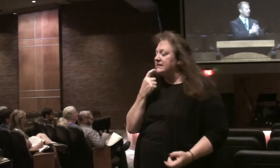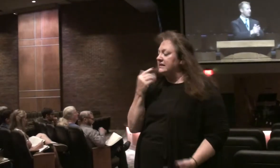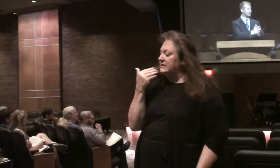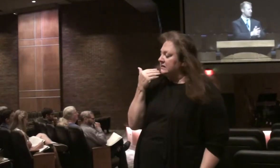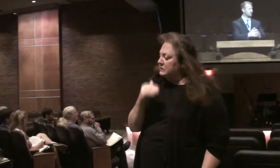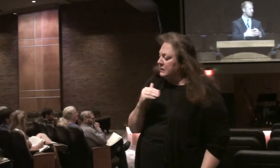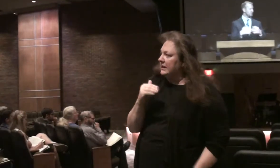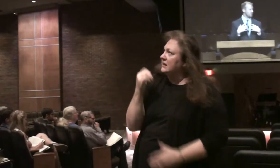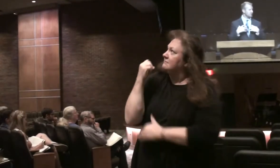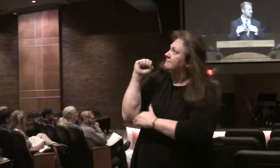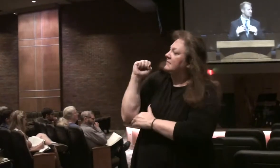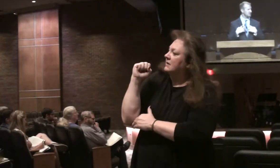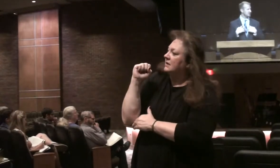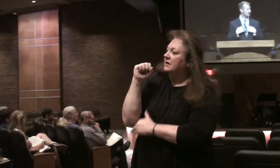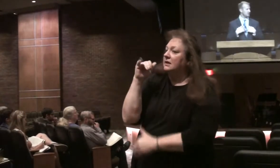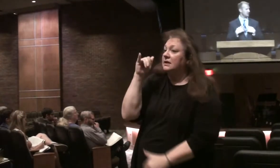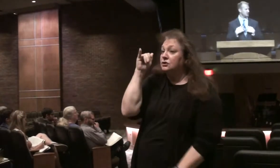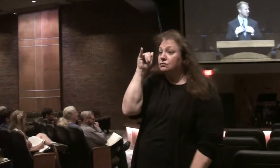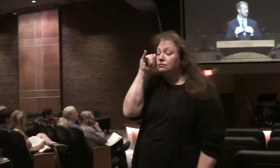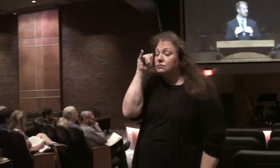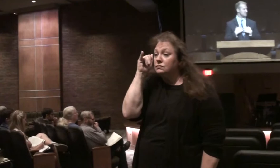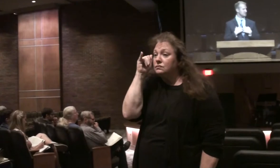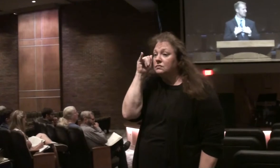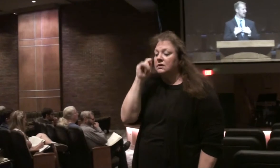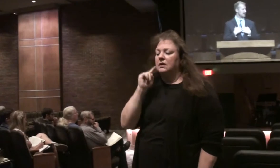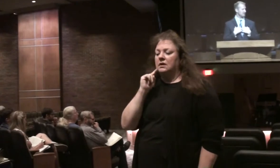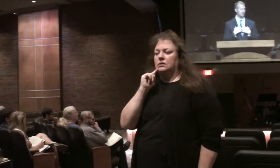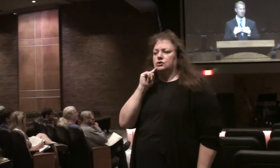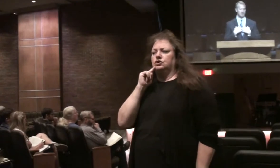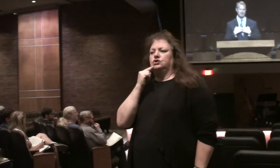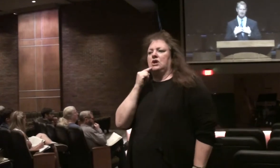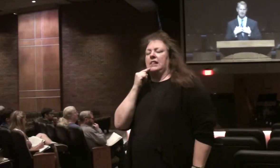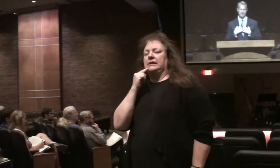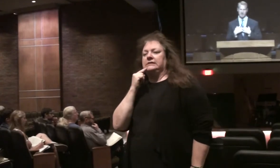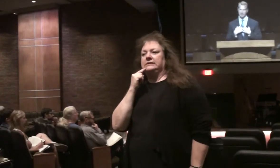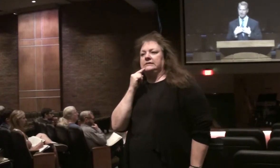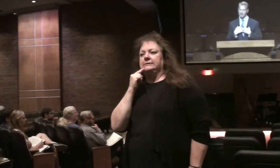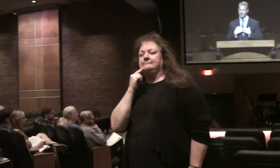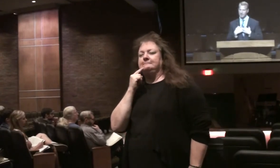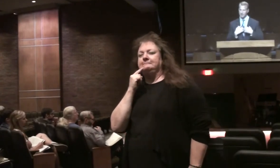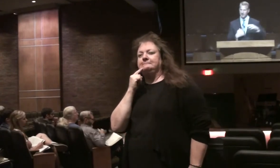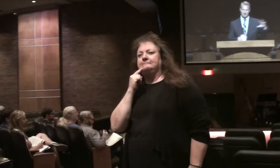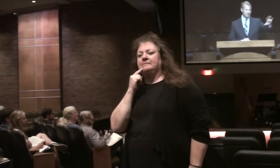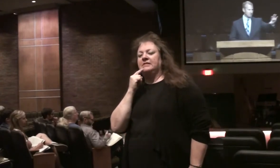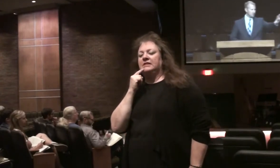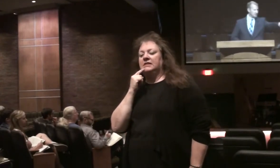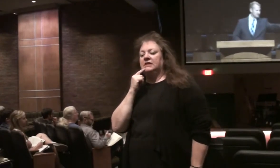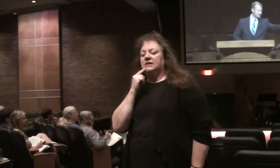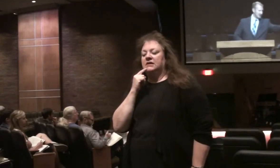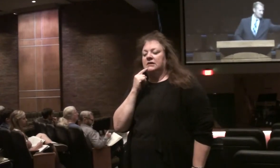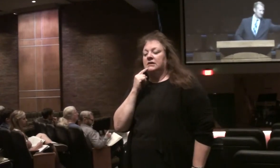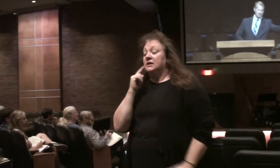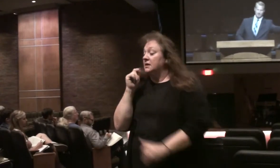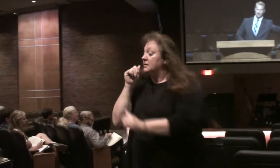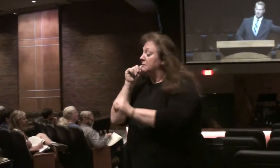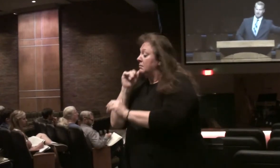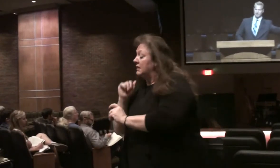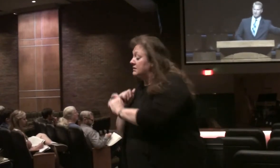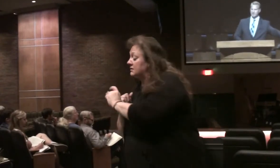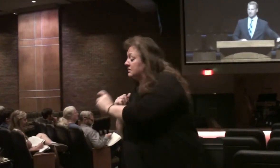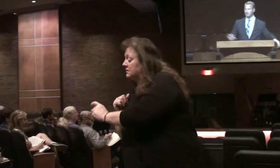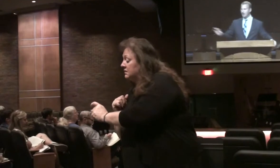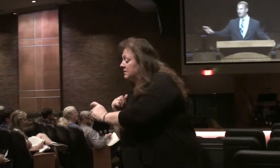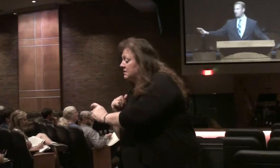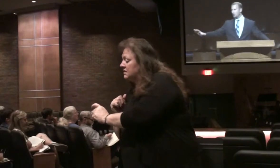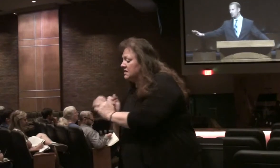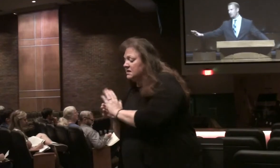and rebellious, it's also foolish. And jealousy, you just see that even more easily, maybe. You know, takes the blessings God's given someone else and